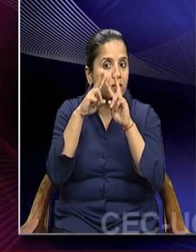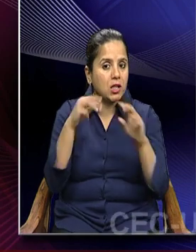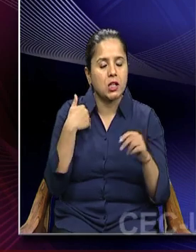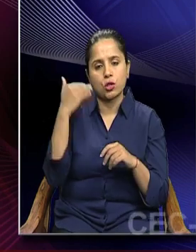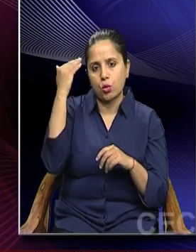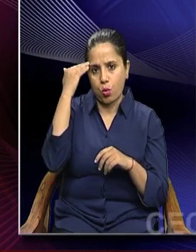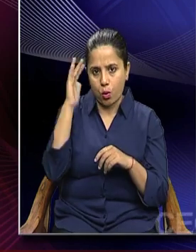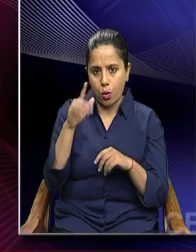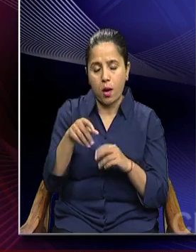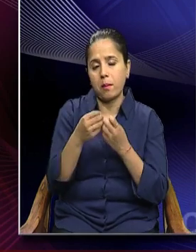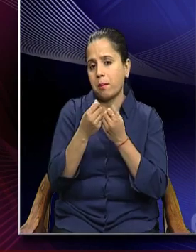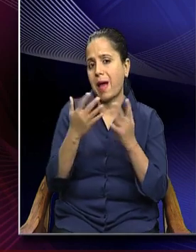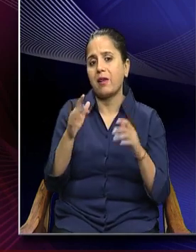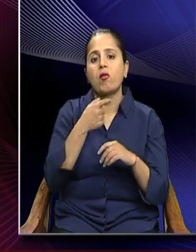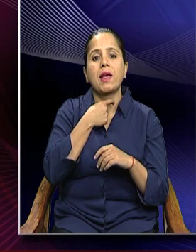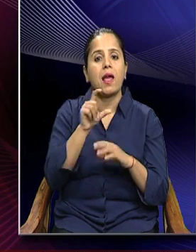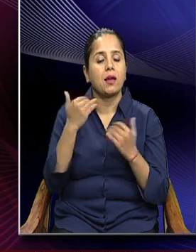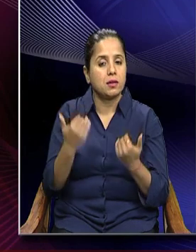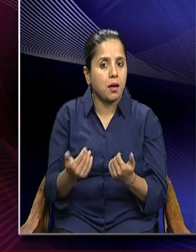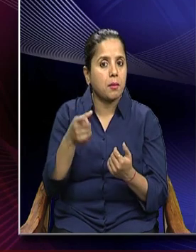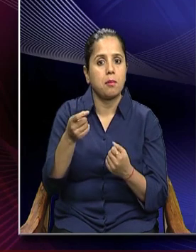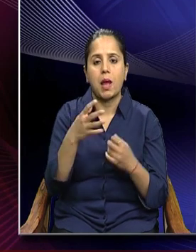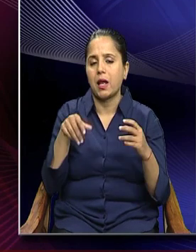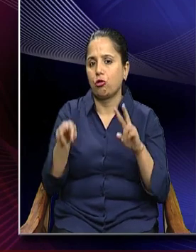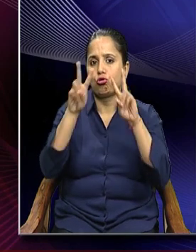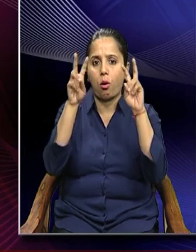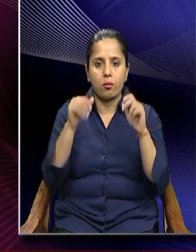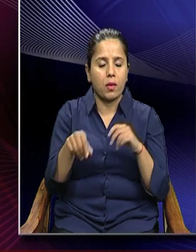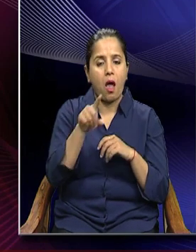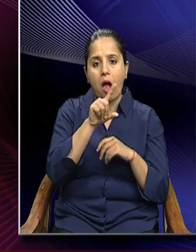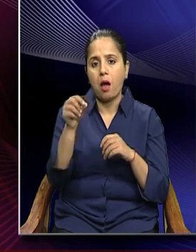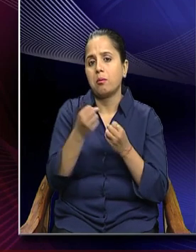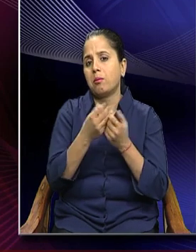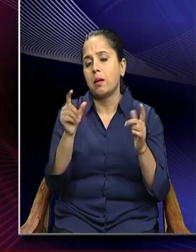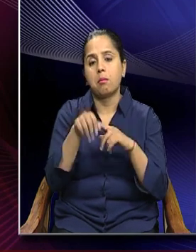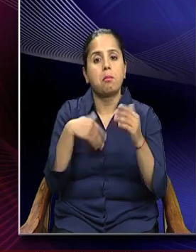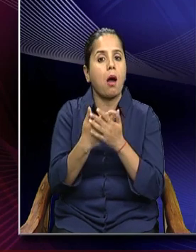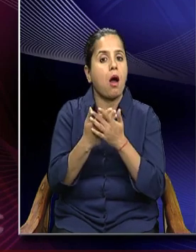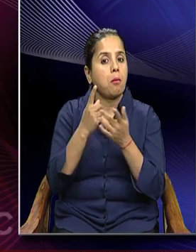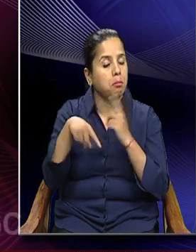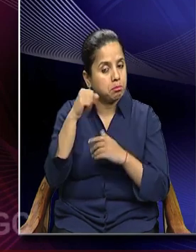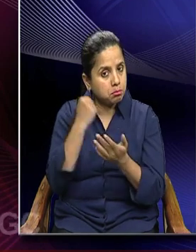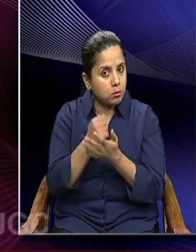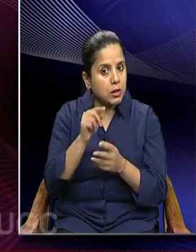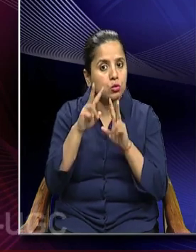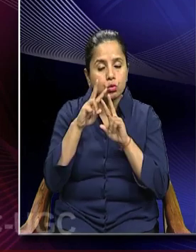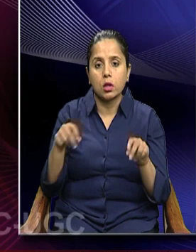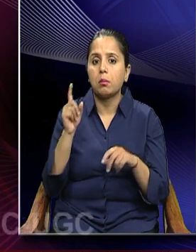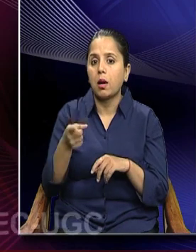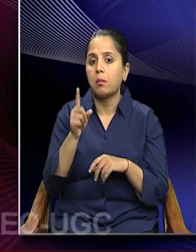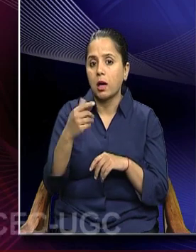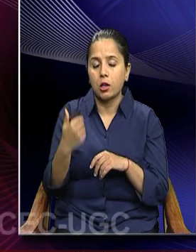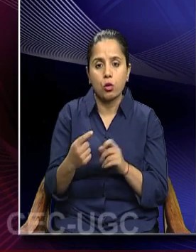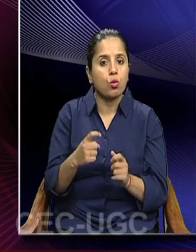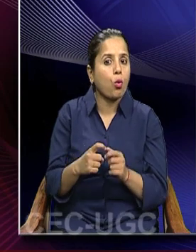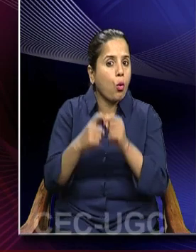that there are many cases, many subjects are taken, say hundreds of participants should be there in the research studies, but in